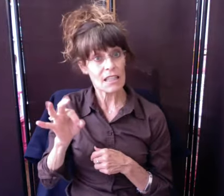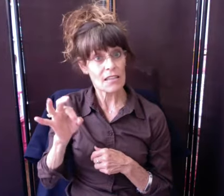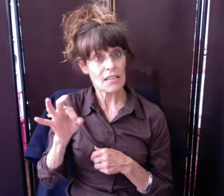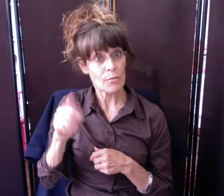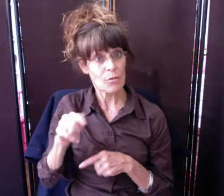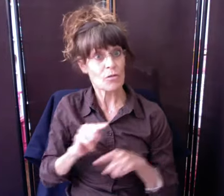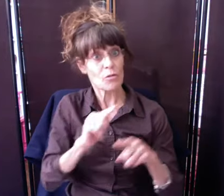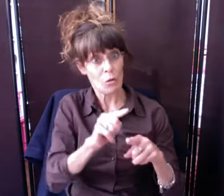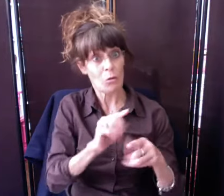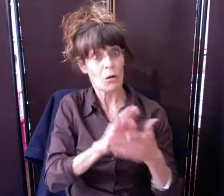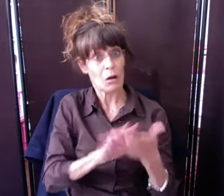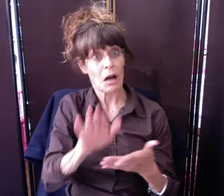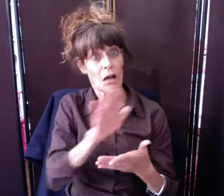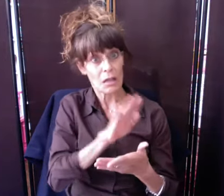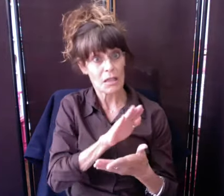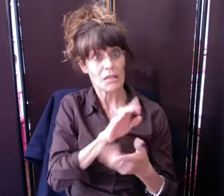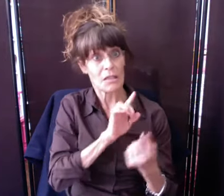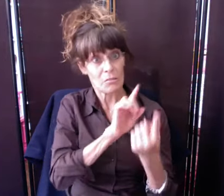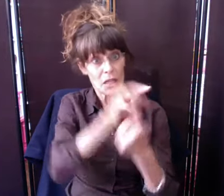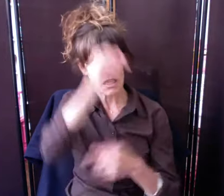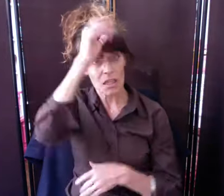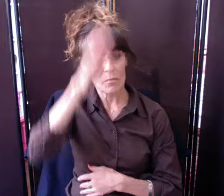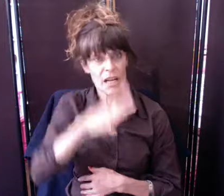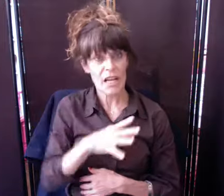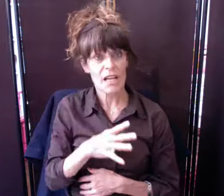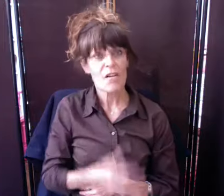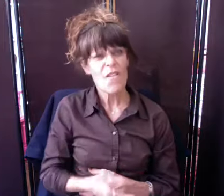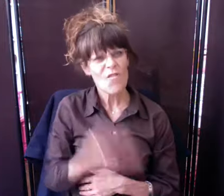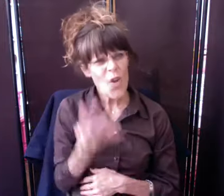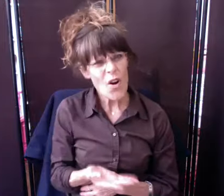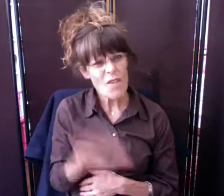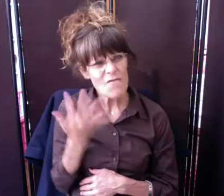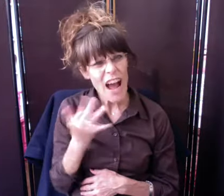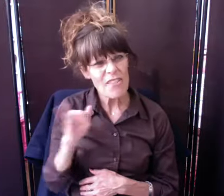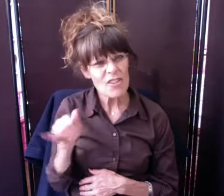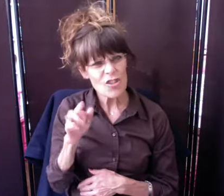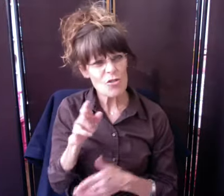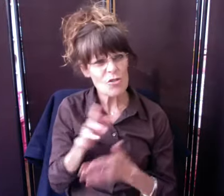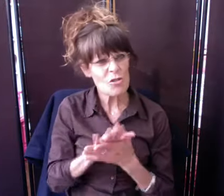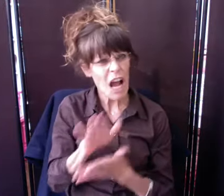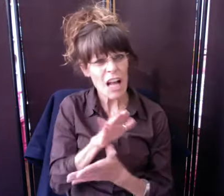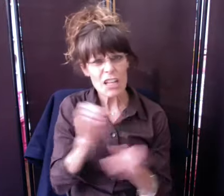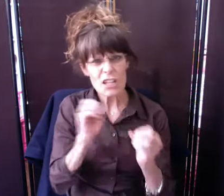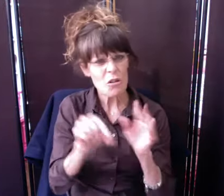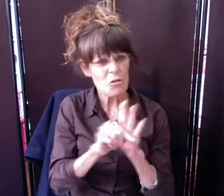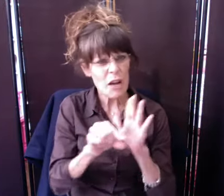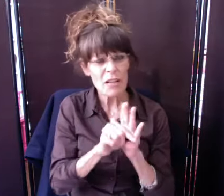things, I went to 4 or 5 different junior colleges. I got no grades. I got a lot of F's or D's or